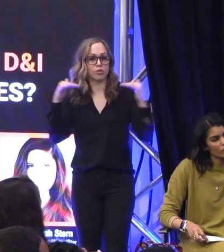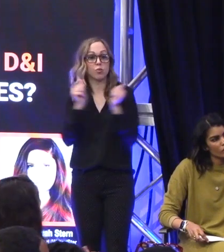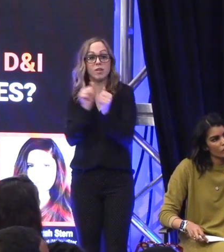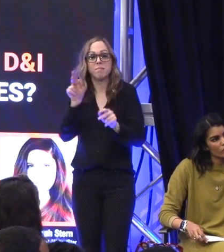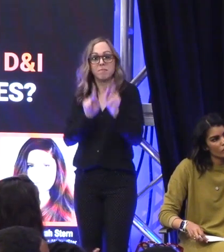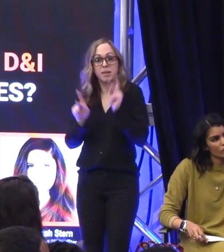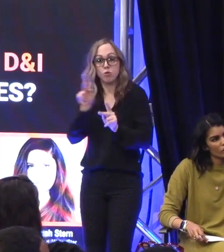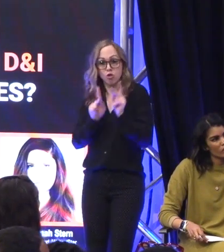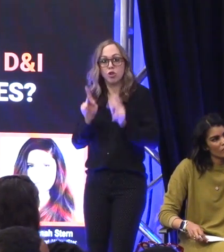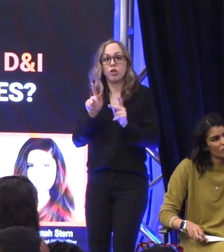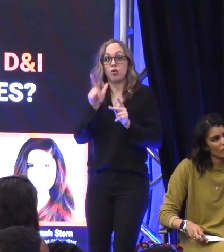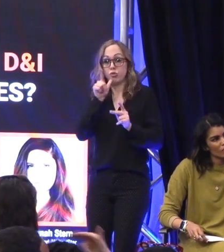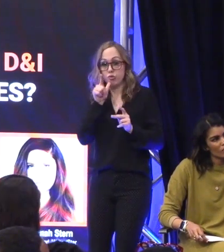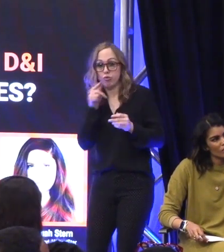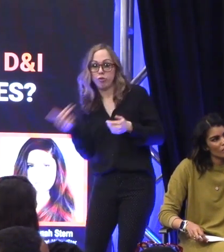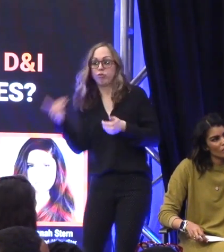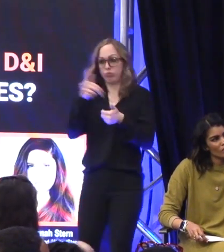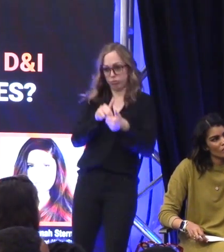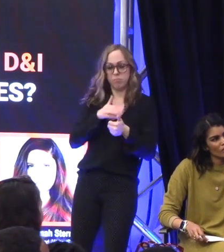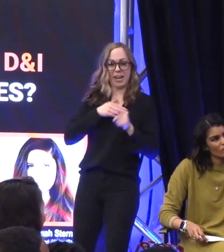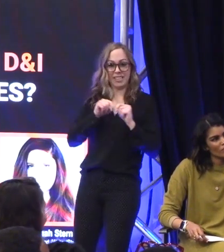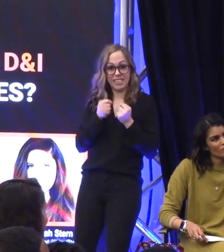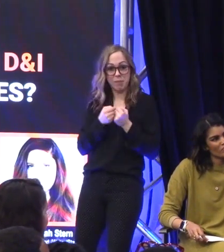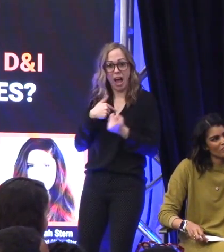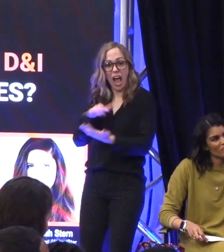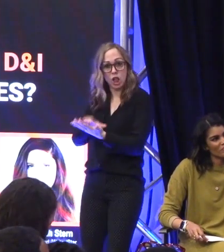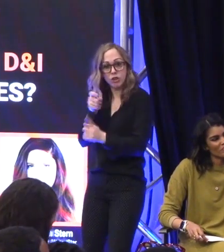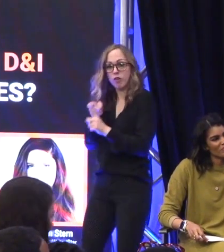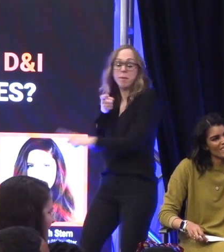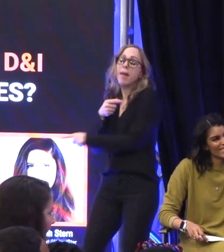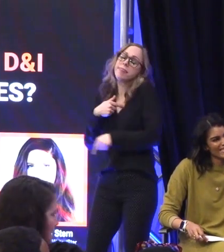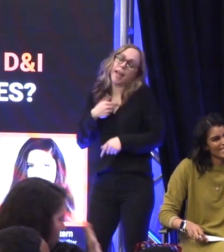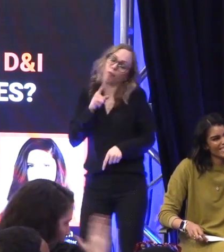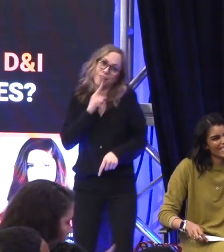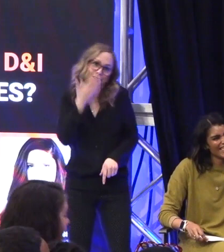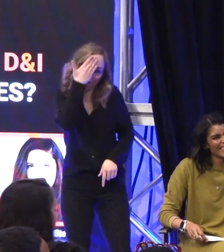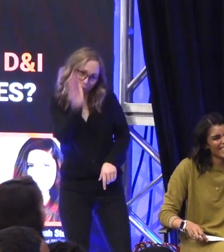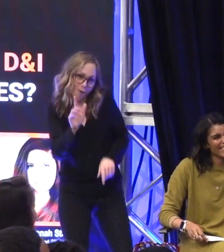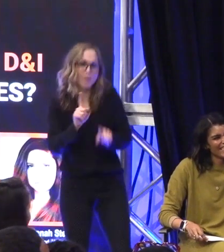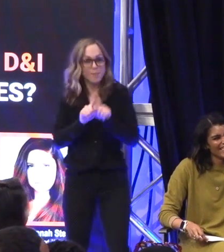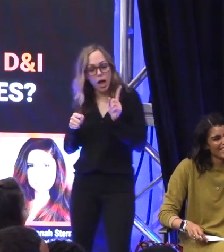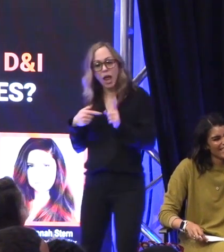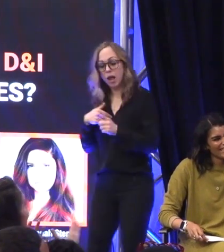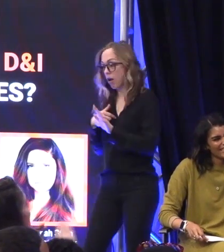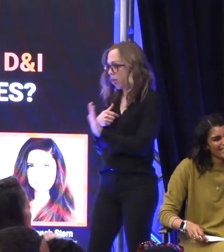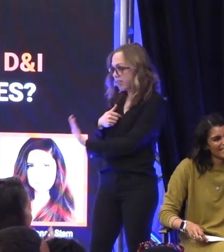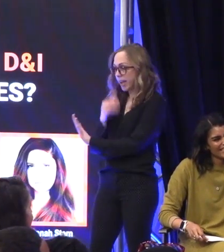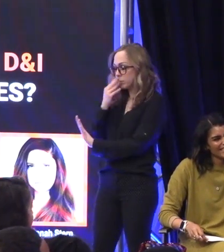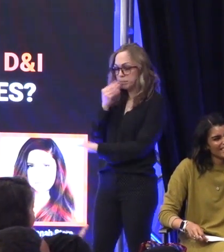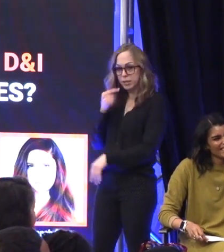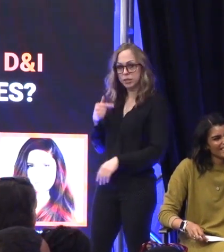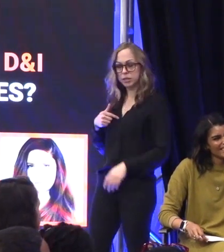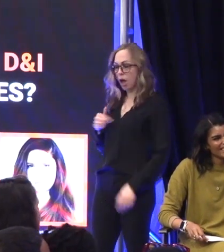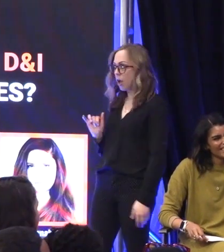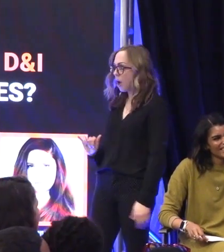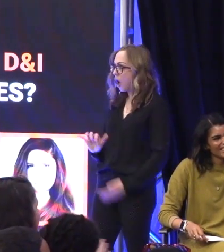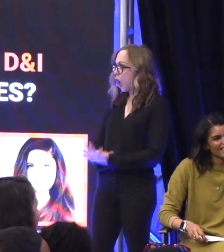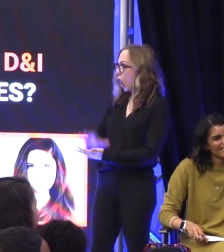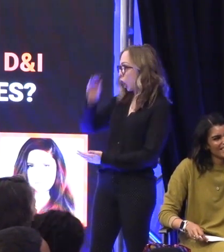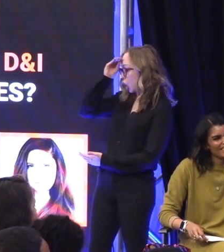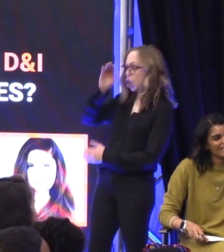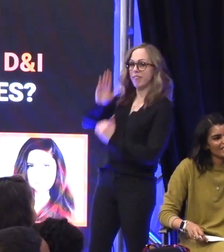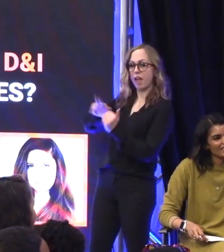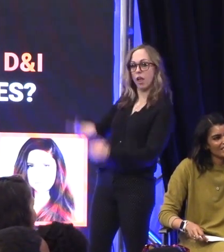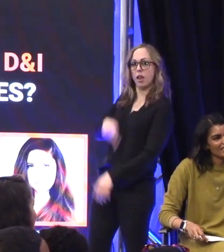people coming to the company. I learn so much more from them. They don't know this. I learn so much more from them than what they learn from